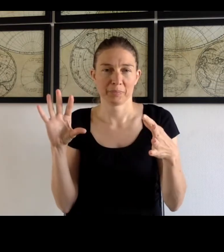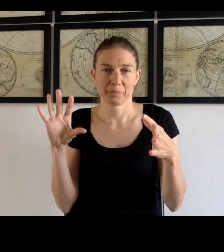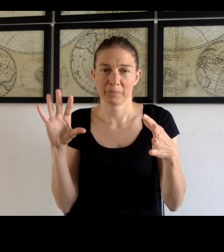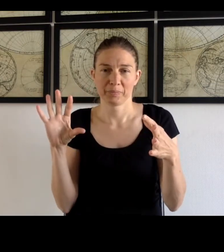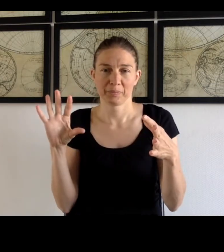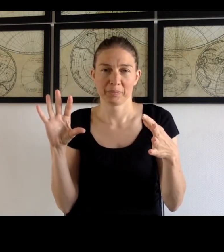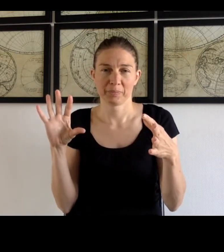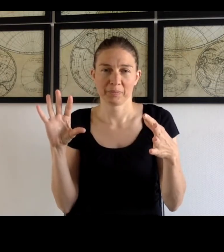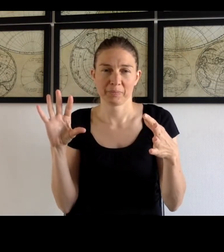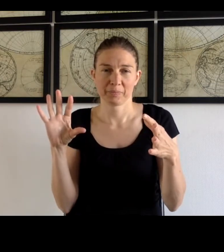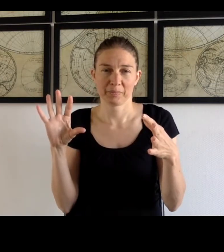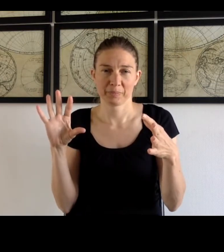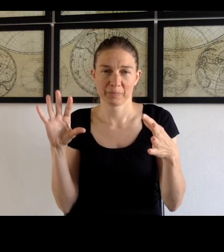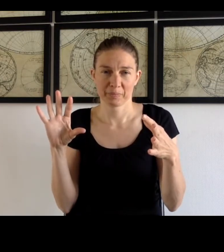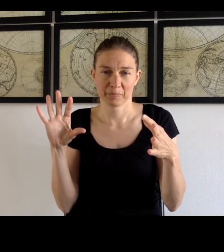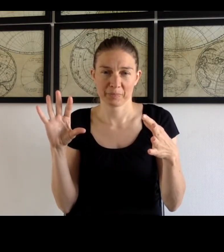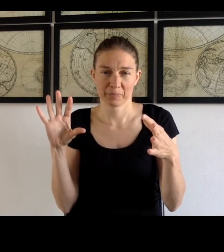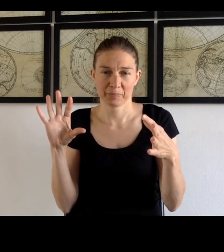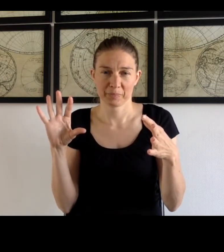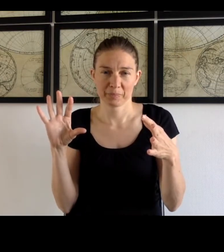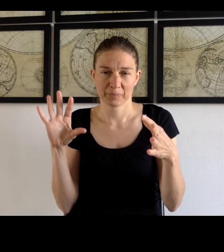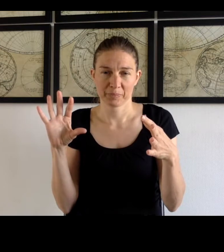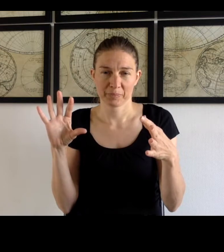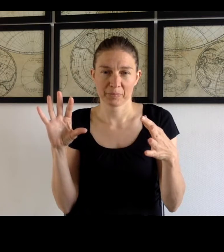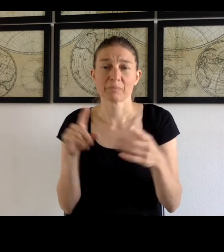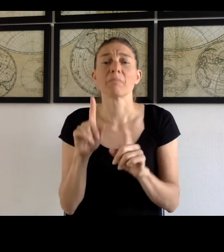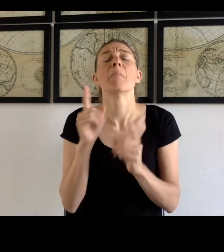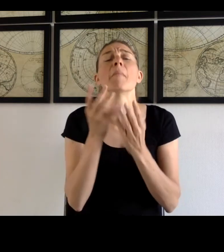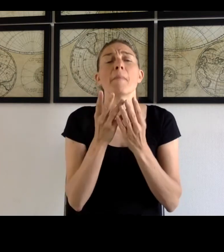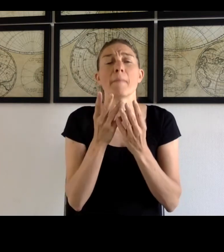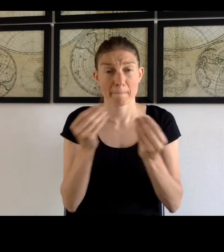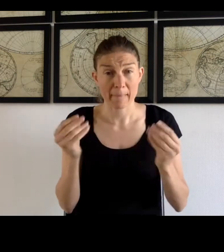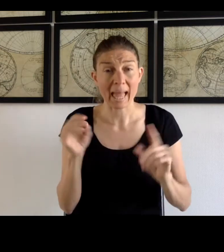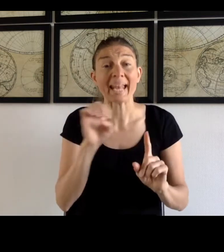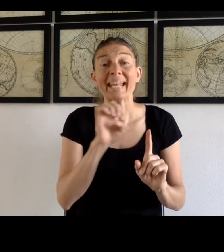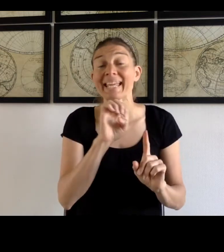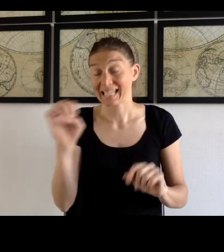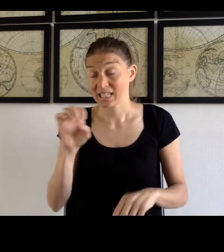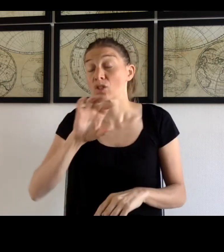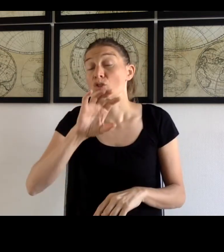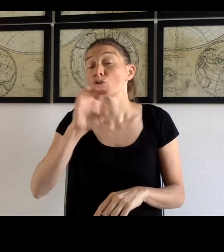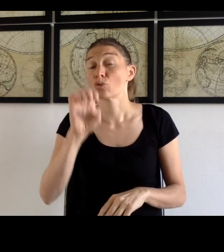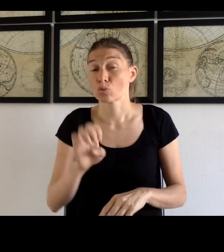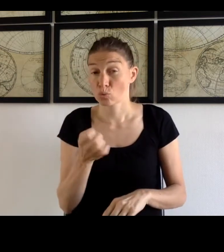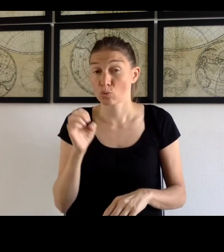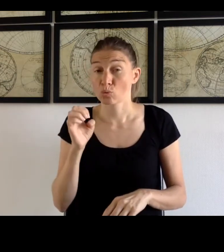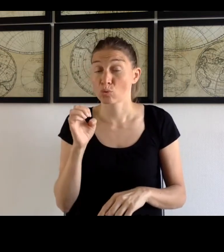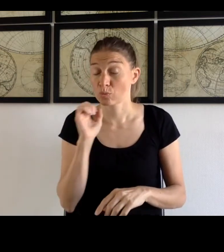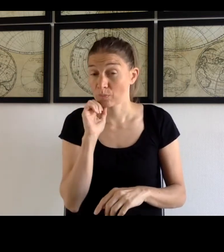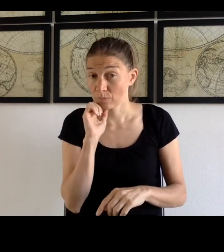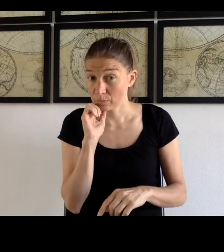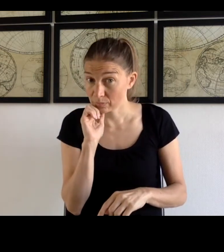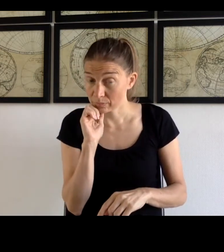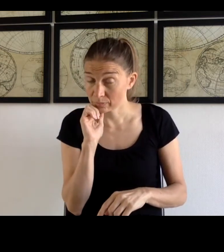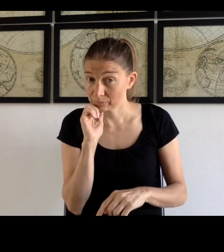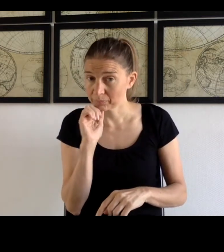it's still working in many East European countries. Even we are not saying that's so, but it's